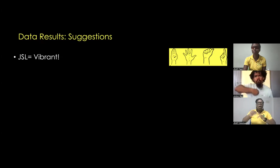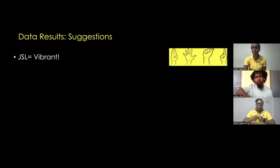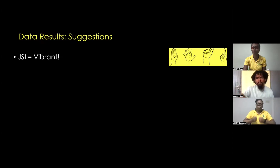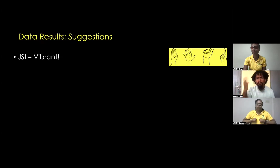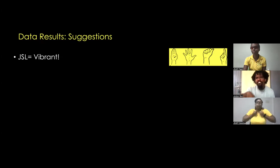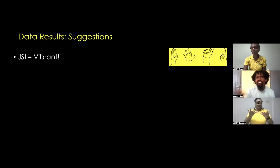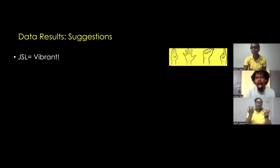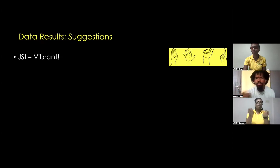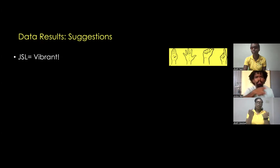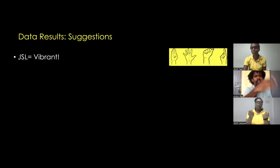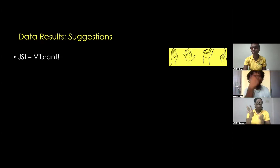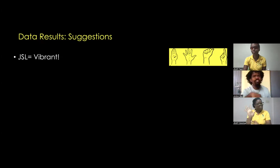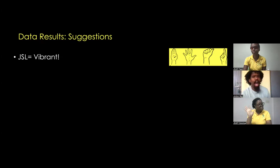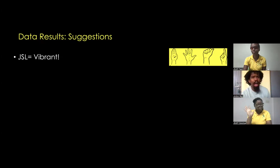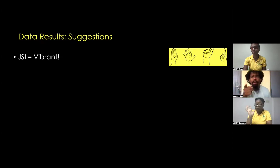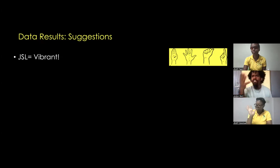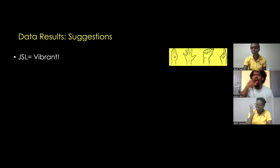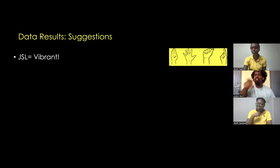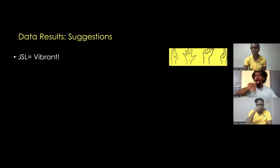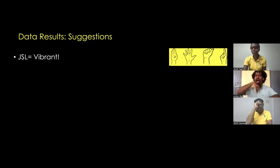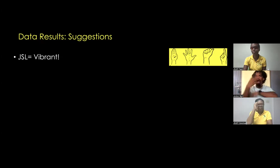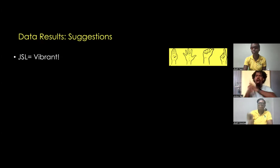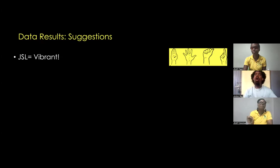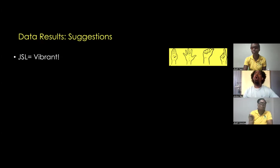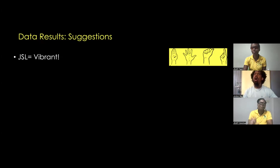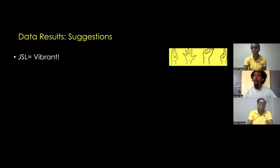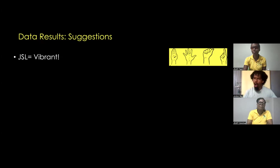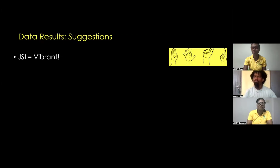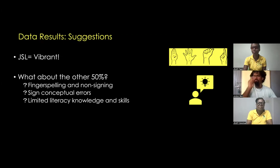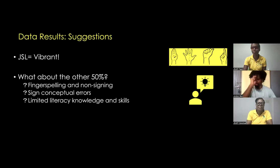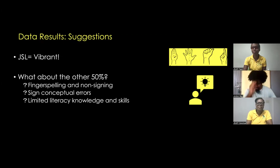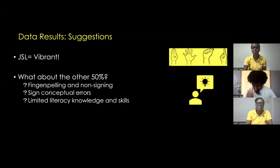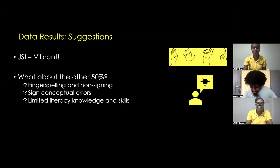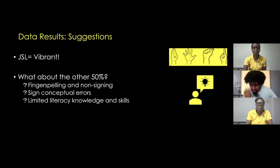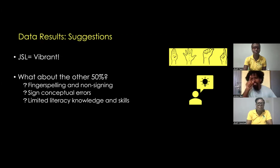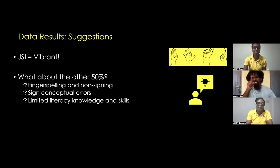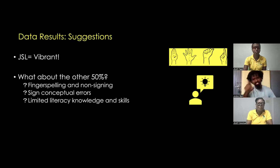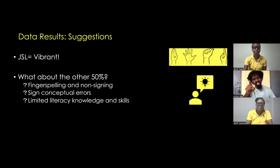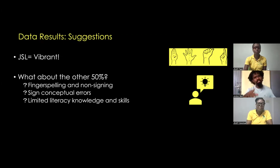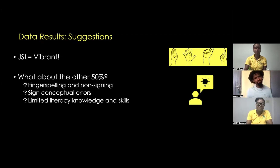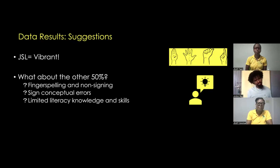depends on where you grew up, your background, how you learned how to sign. So hats off.